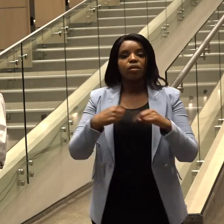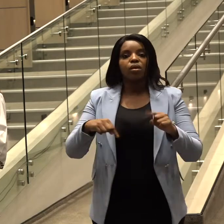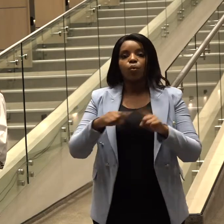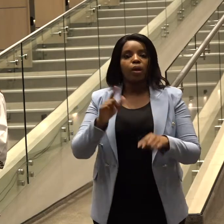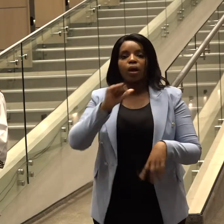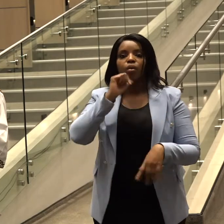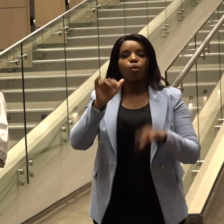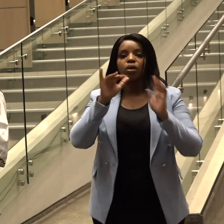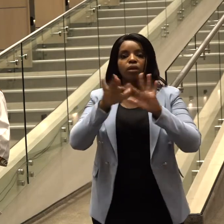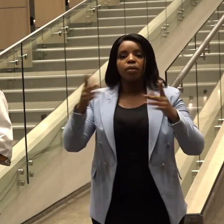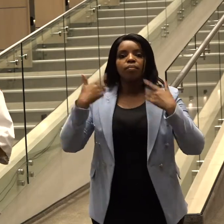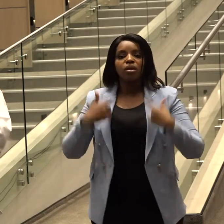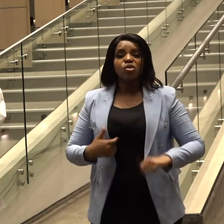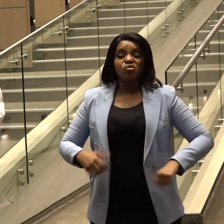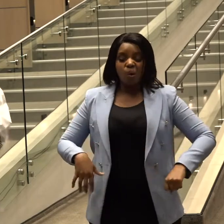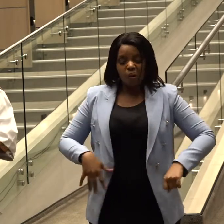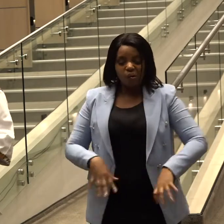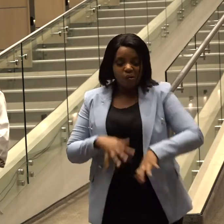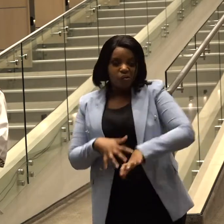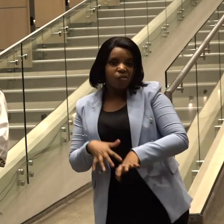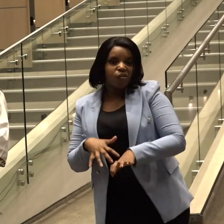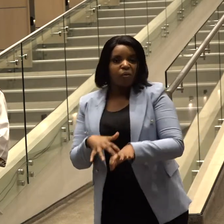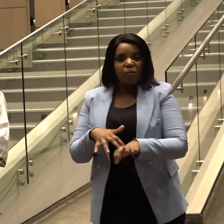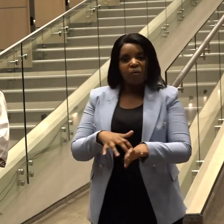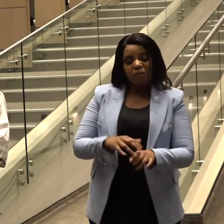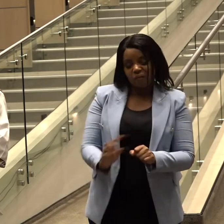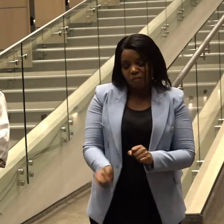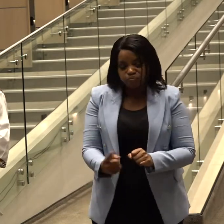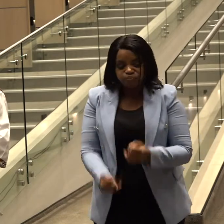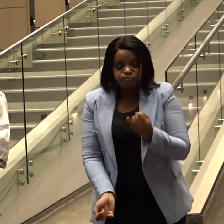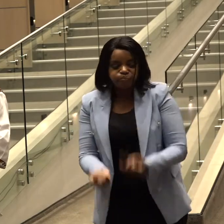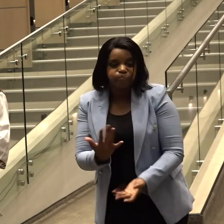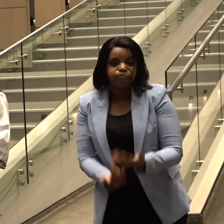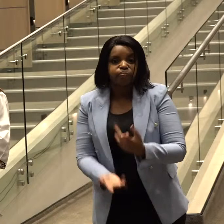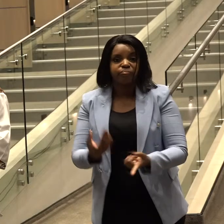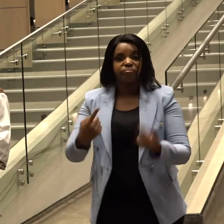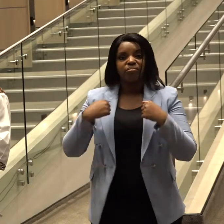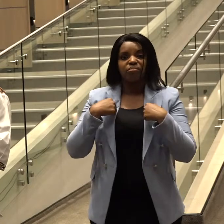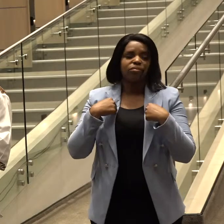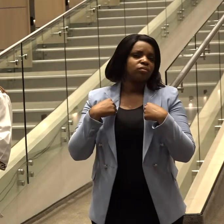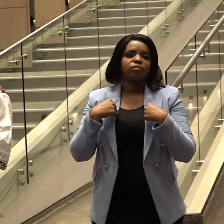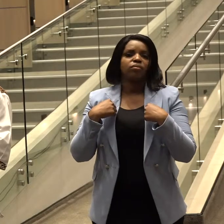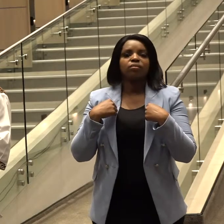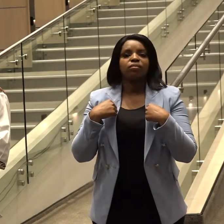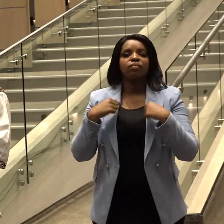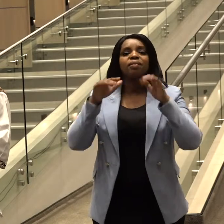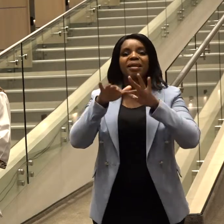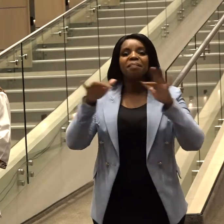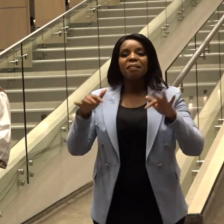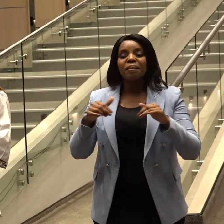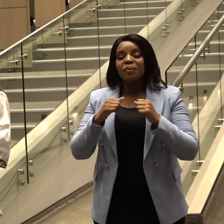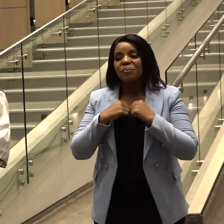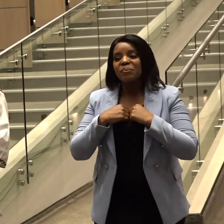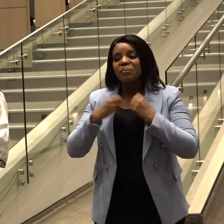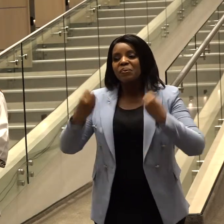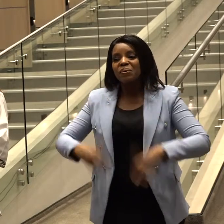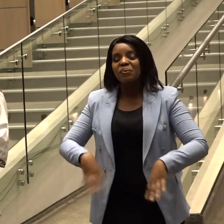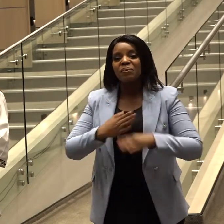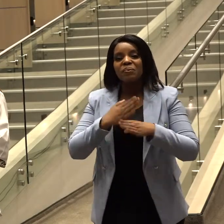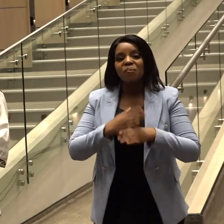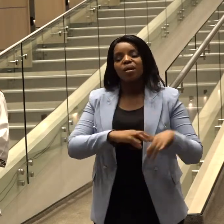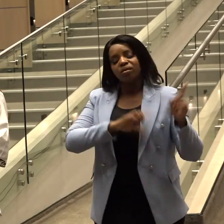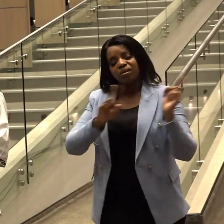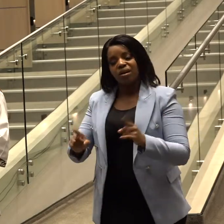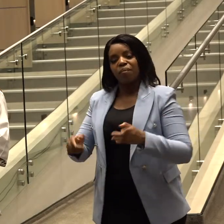tires in the spirit every boat who loses work they think on go and sell something in the street that is our